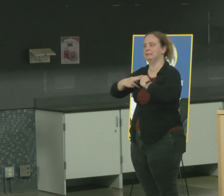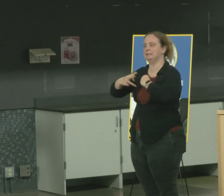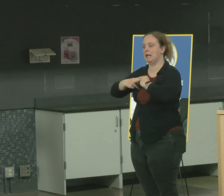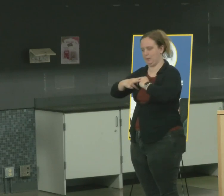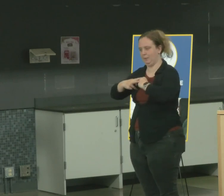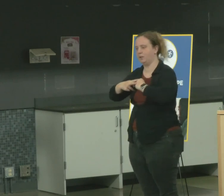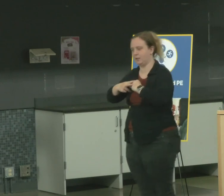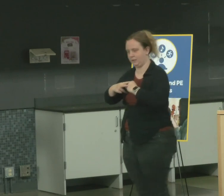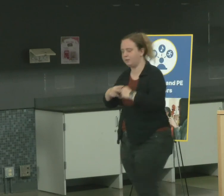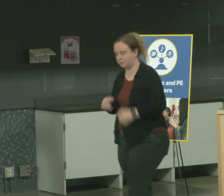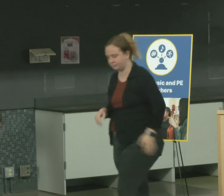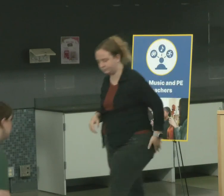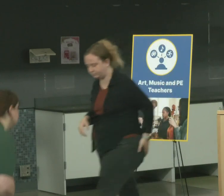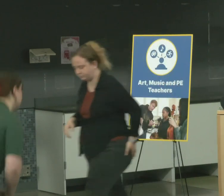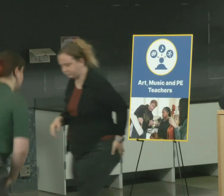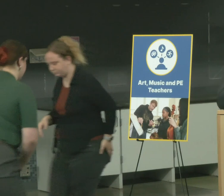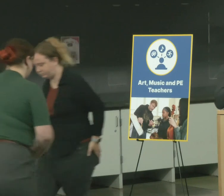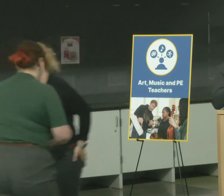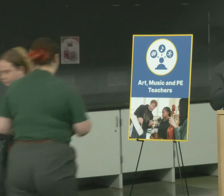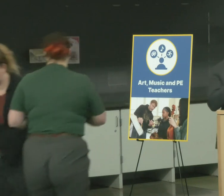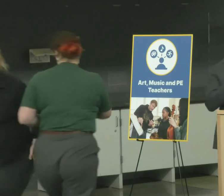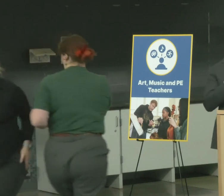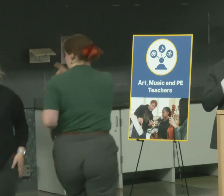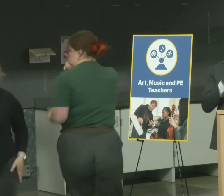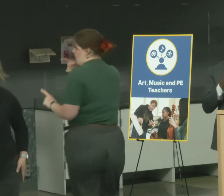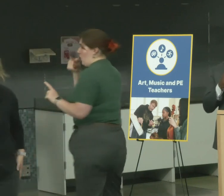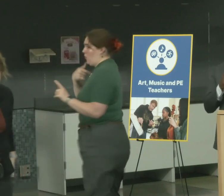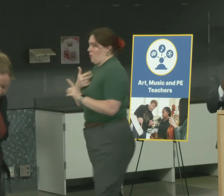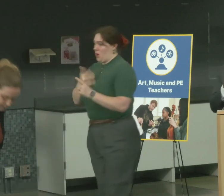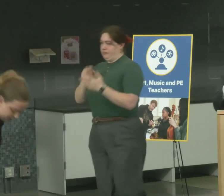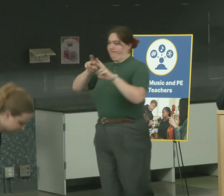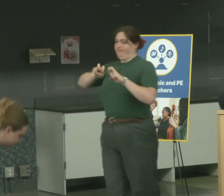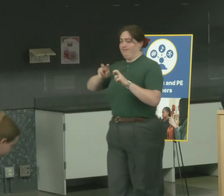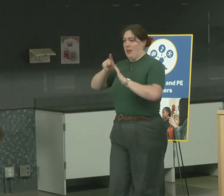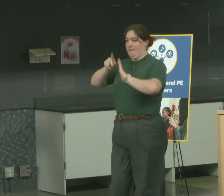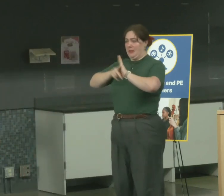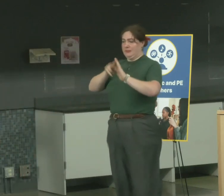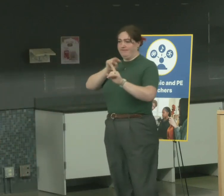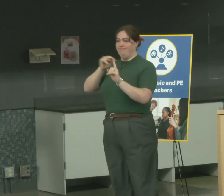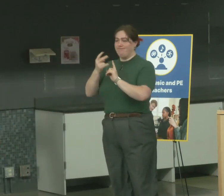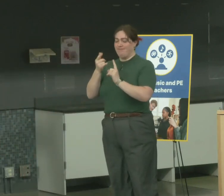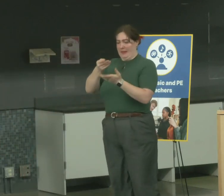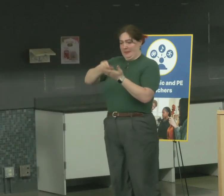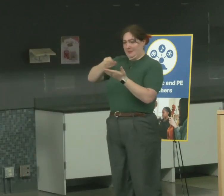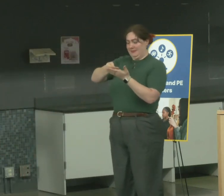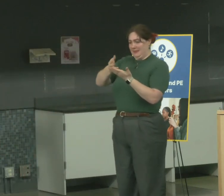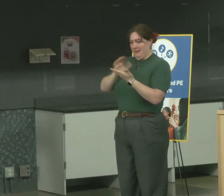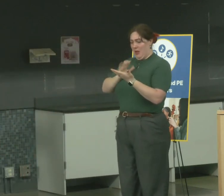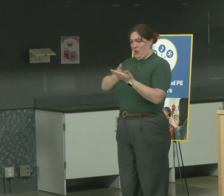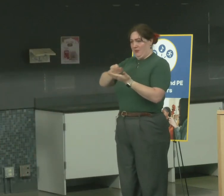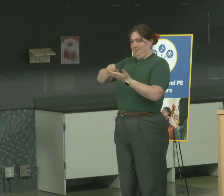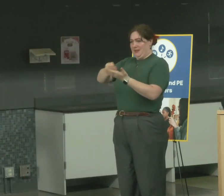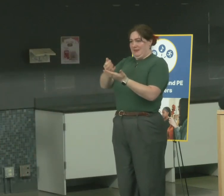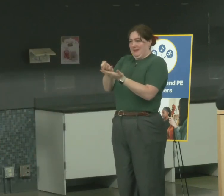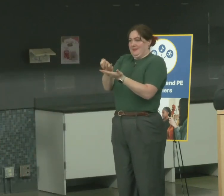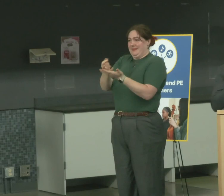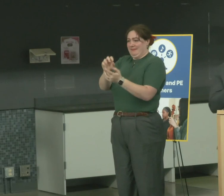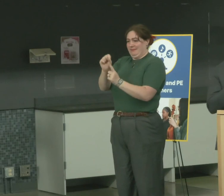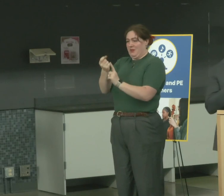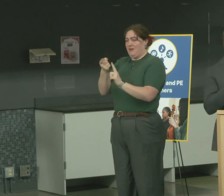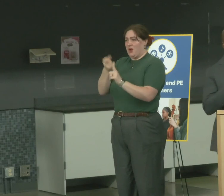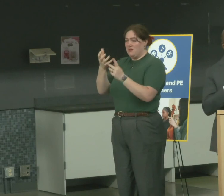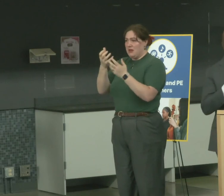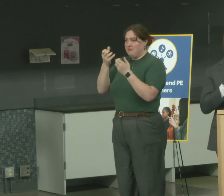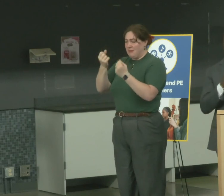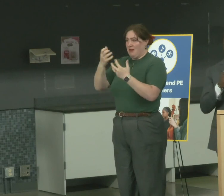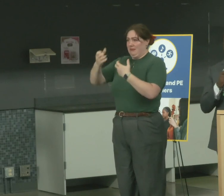doing from a policy perspective. We need to look at funding. How do we look at our funding fiscal situation from a